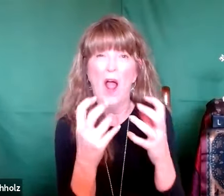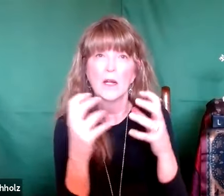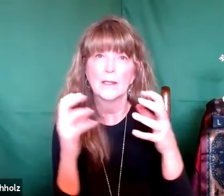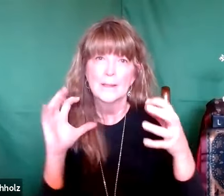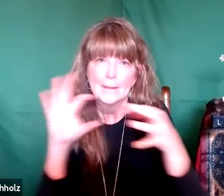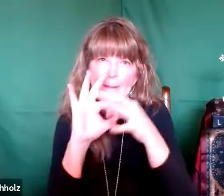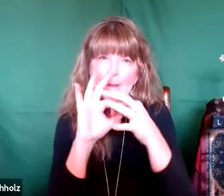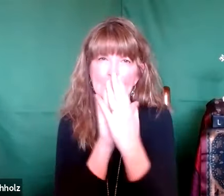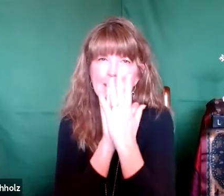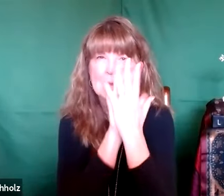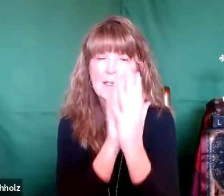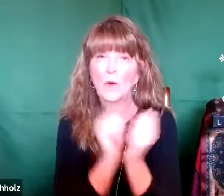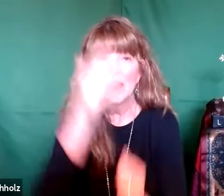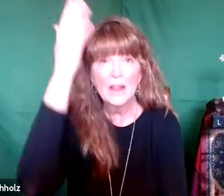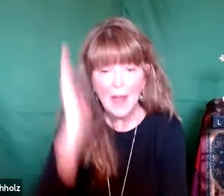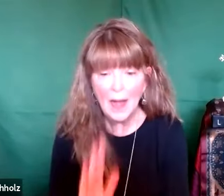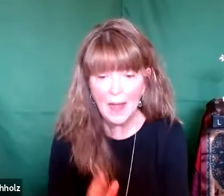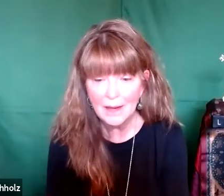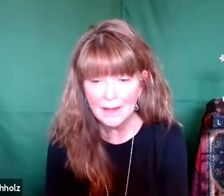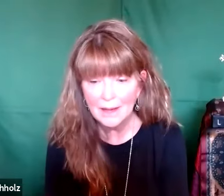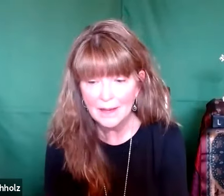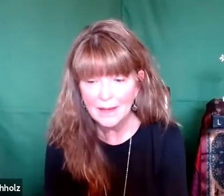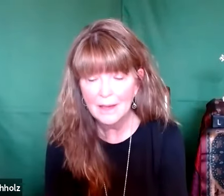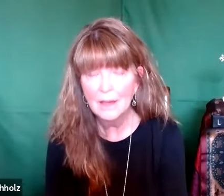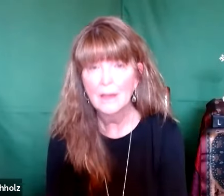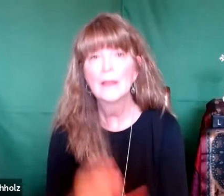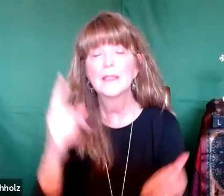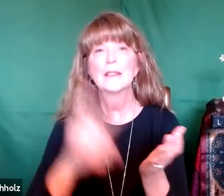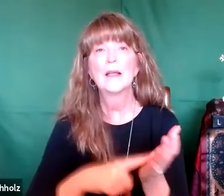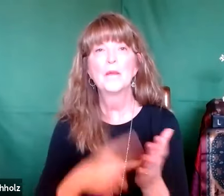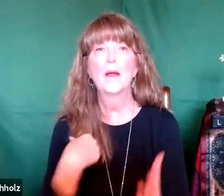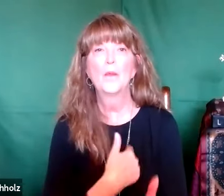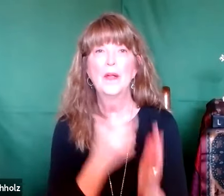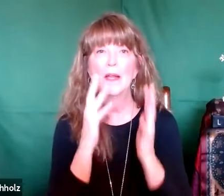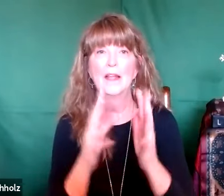Sometimes we leave them in place because we don't want to come into the presence of God.